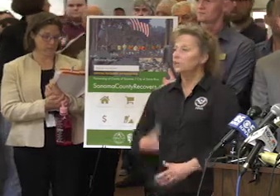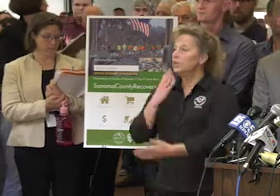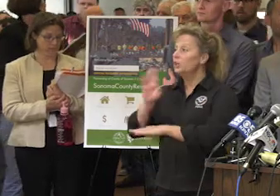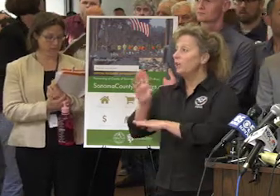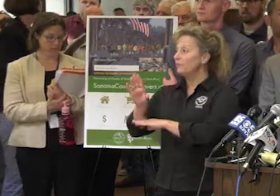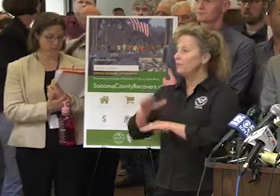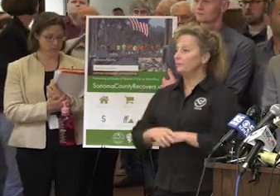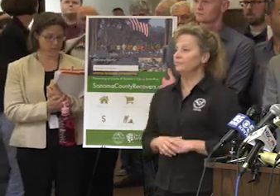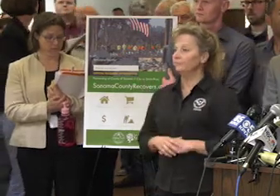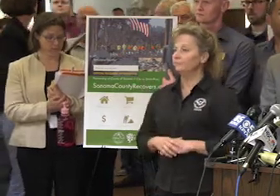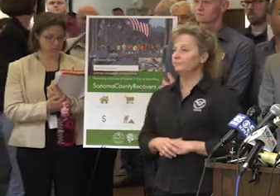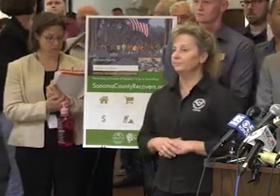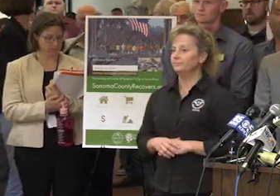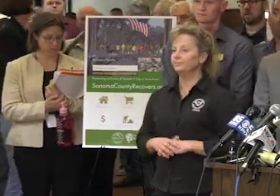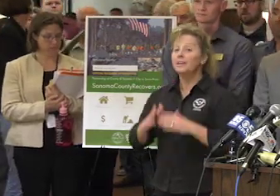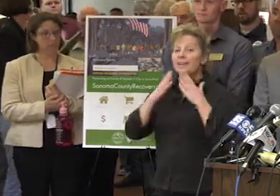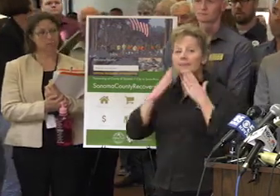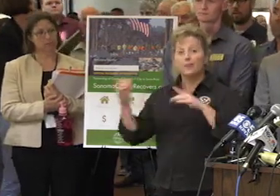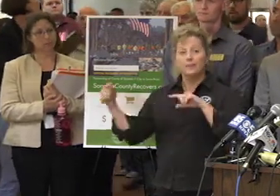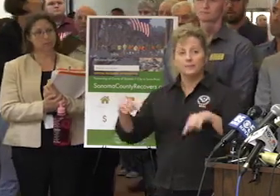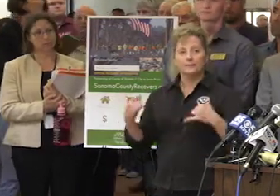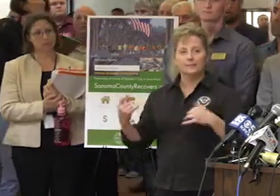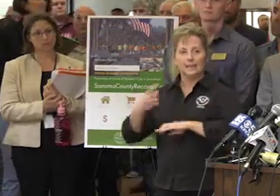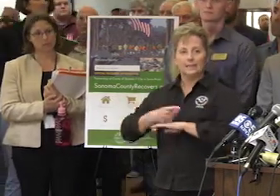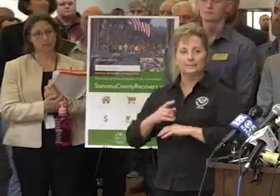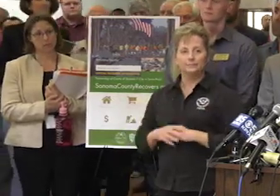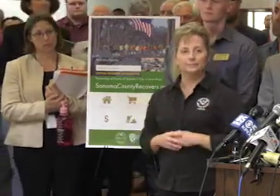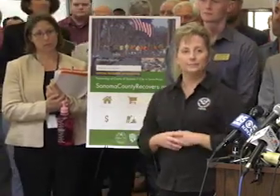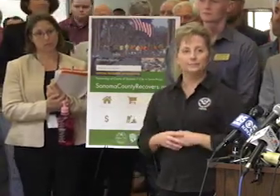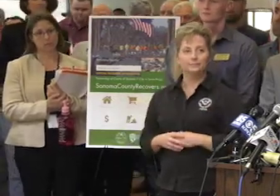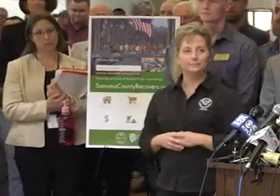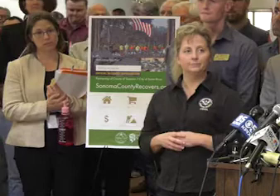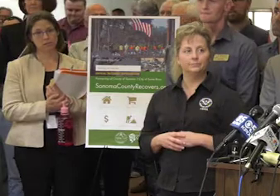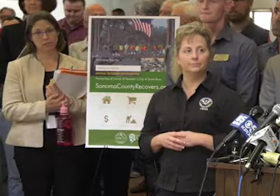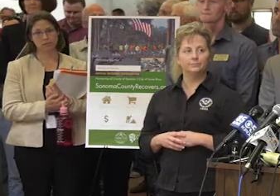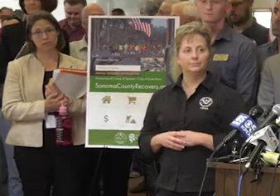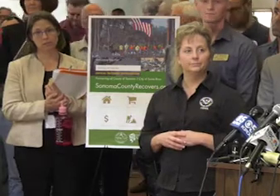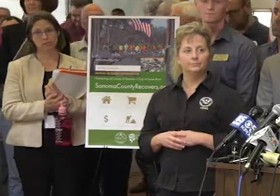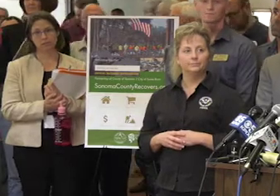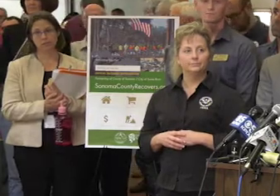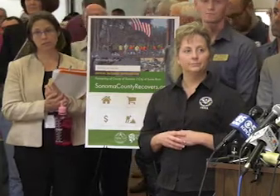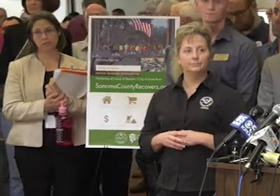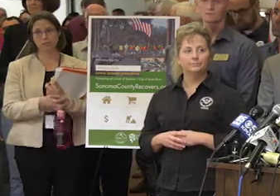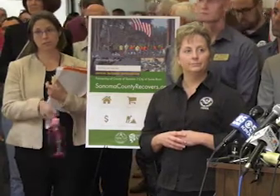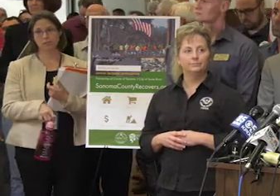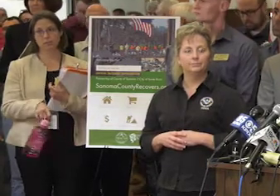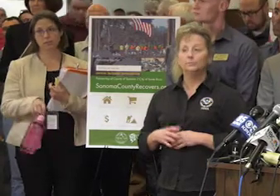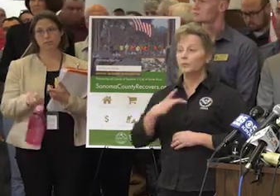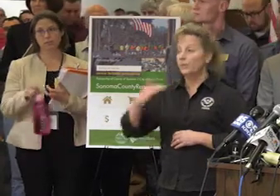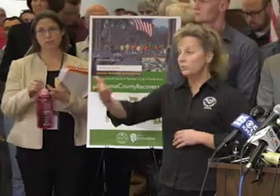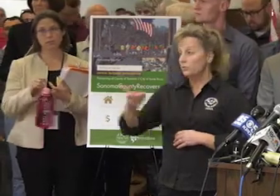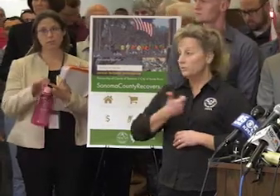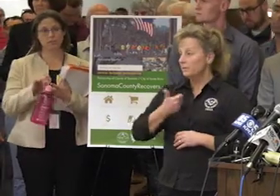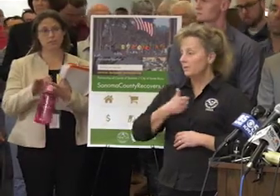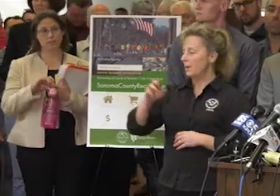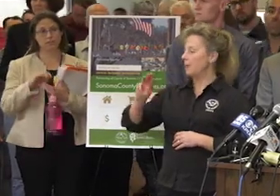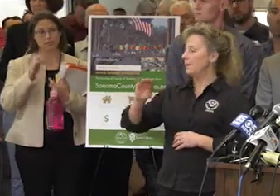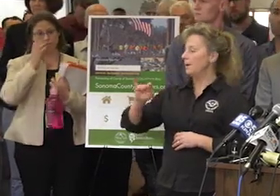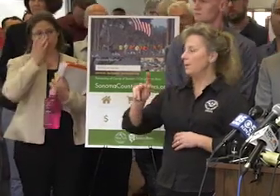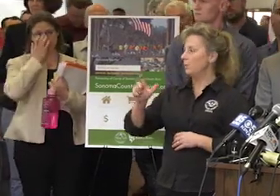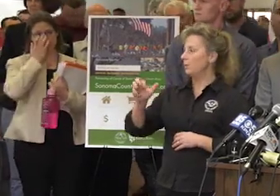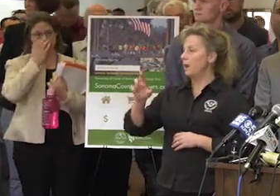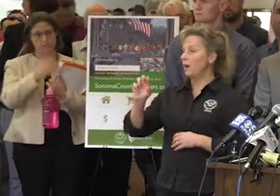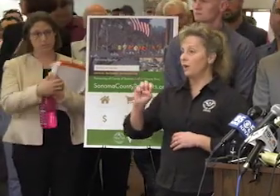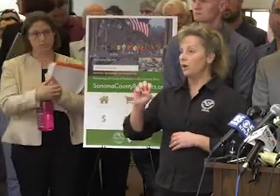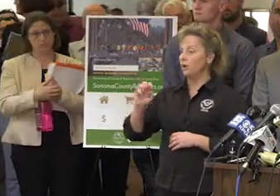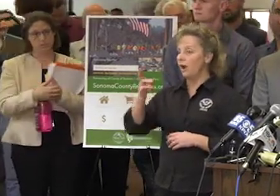Good afternoon. Thank you all for being here today. Would like to be able to introduce myself. My name is Mike McGuire.